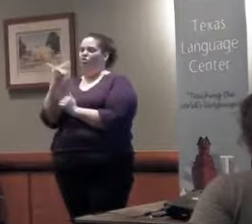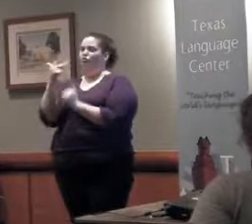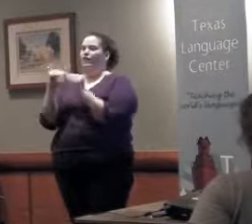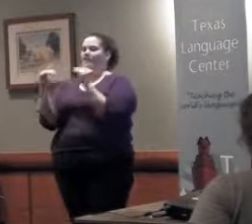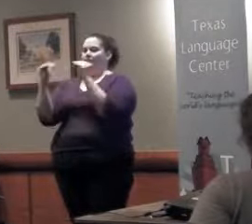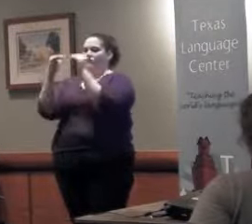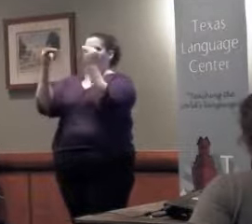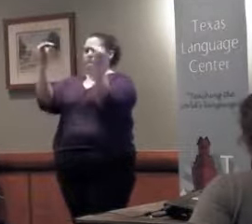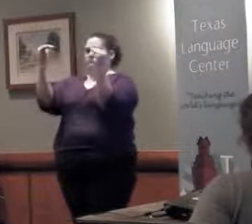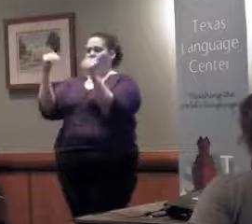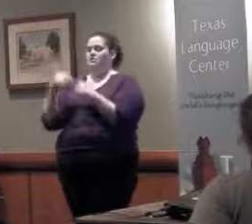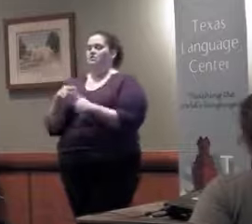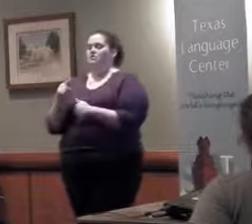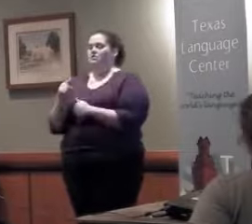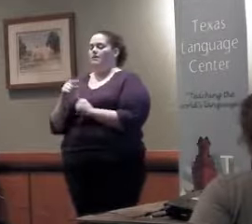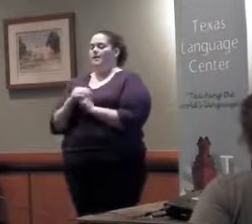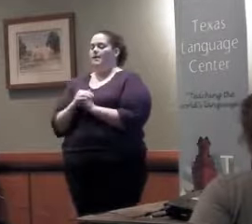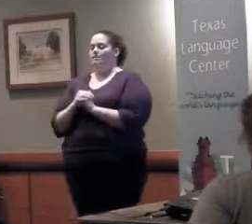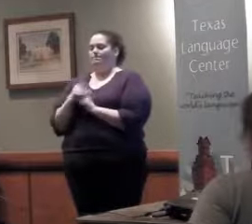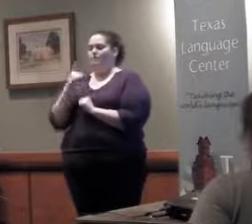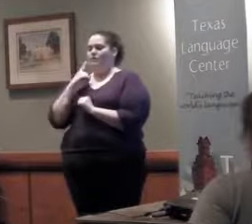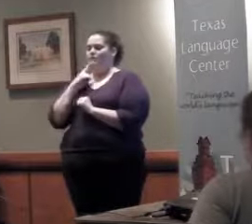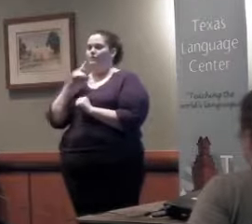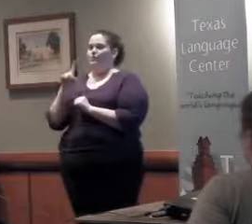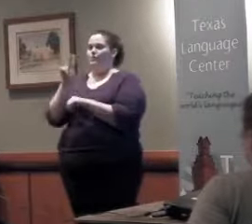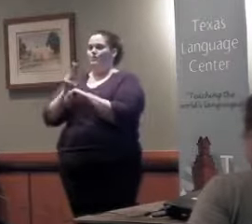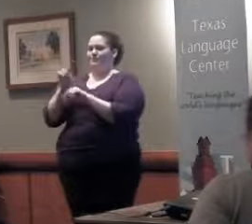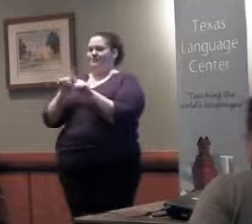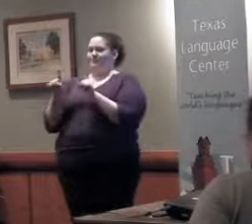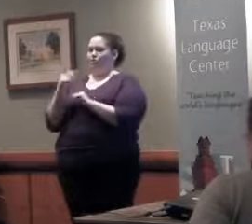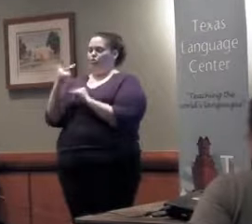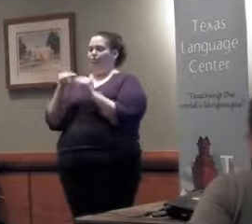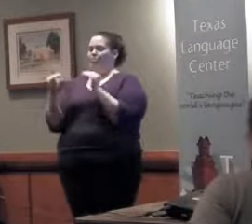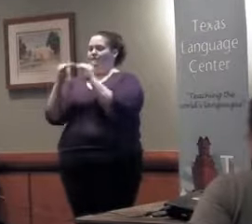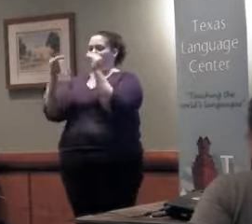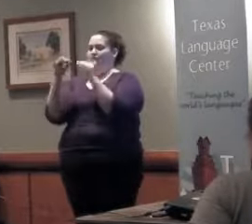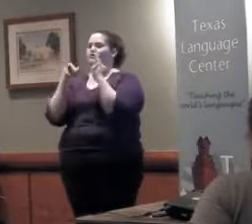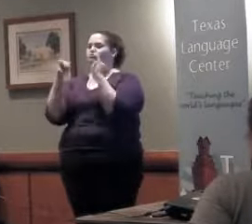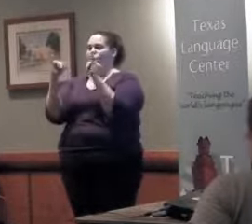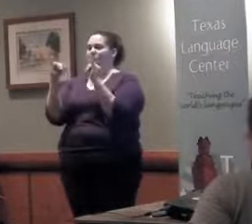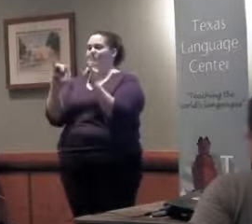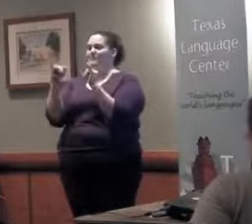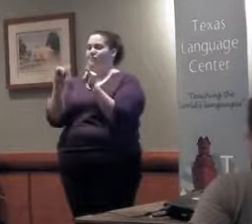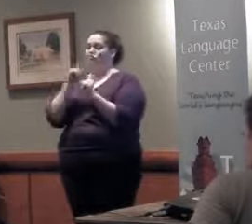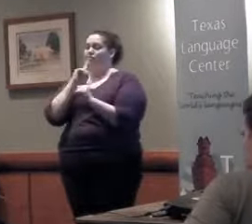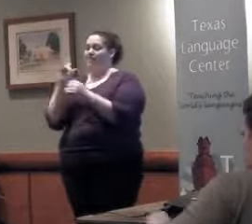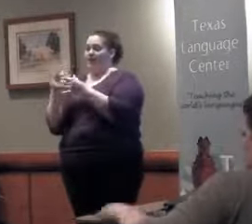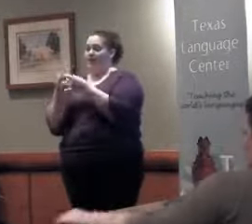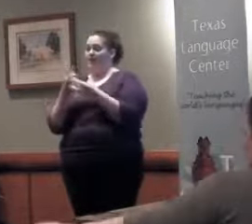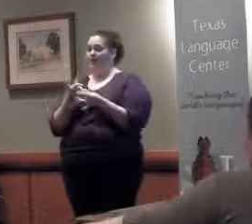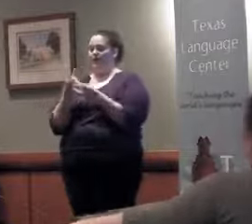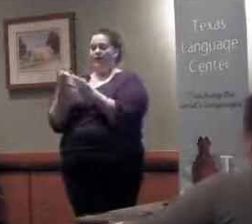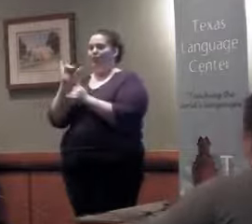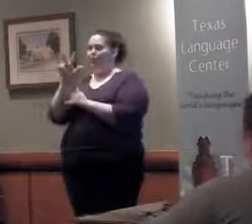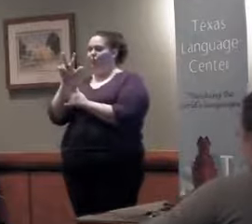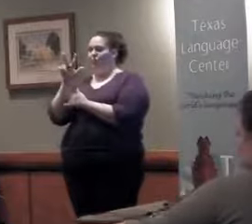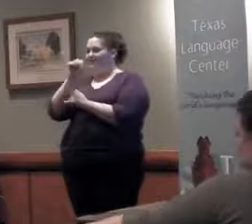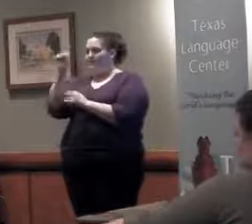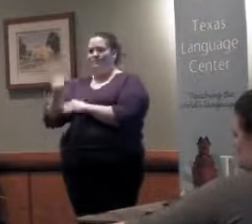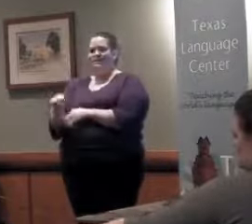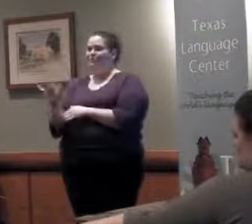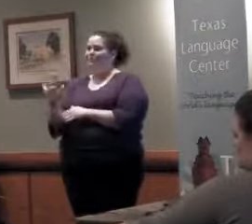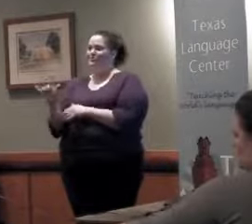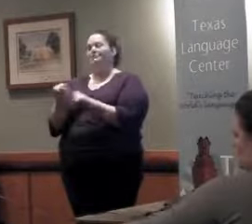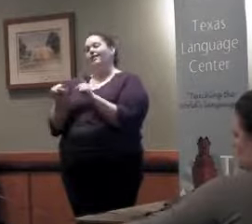levels of this particular curriculum. We're used with 3 different levels of instruction. They don't entirely correspond with, say, 3 semesters, but they're 3